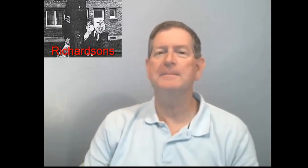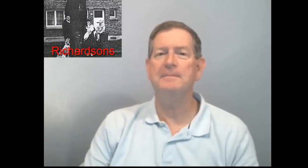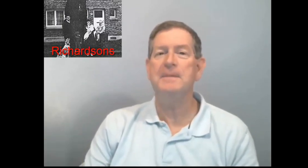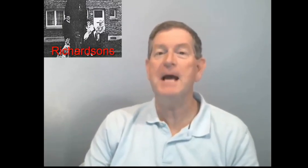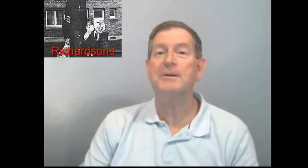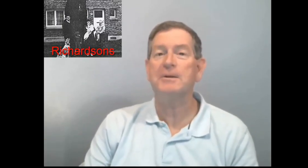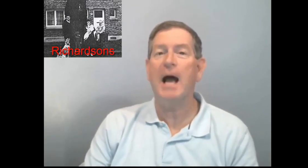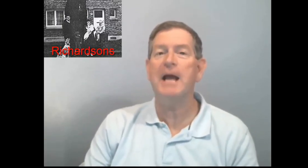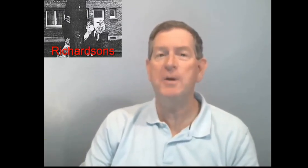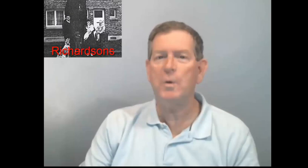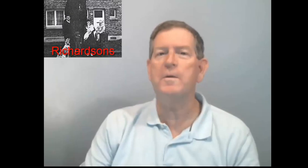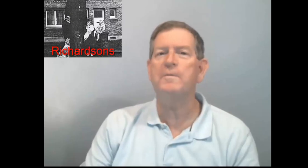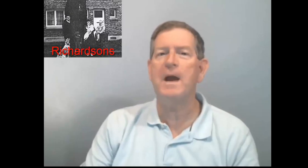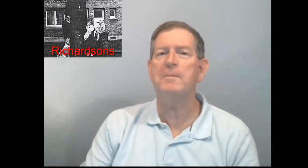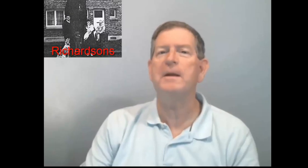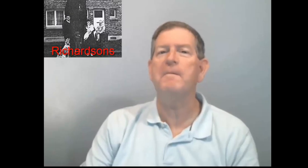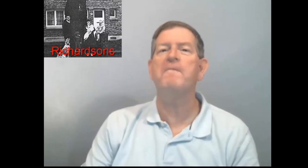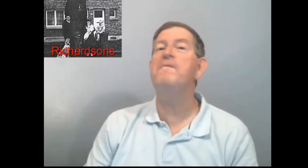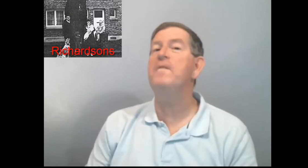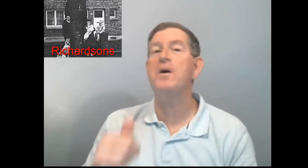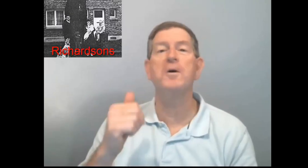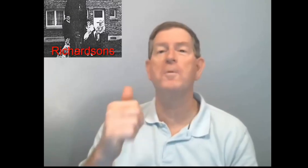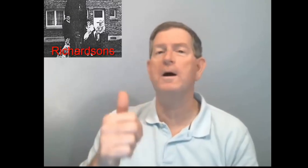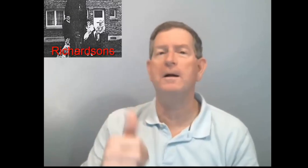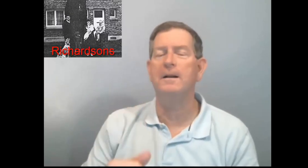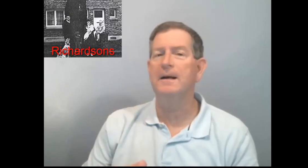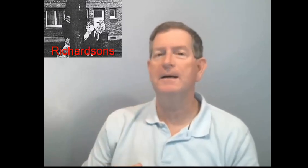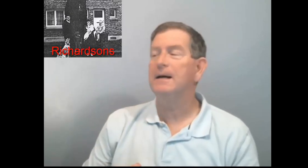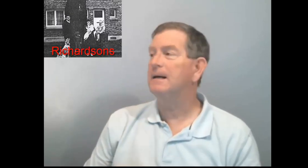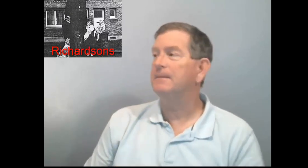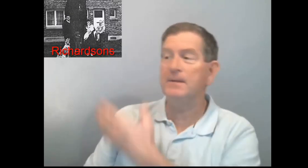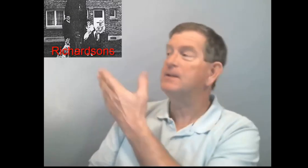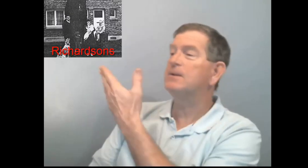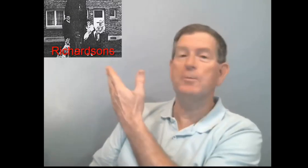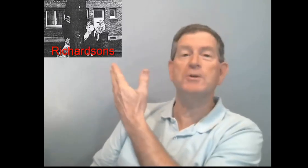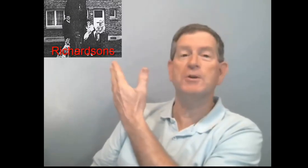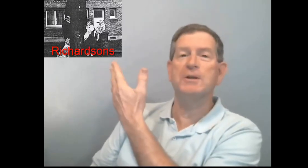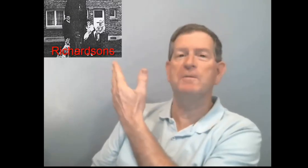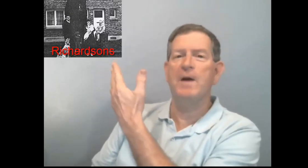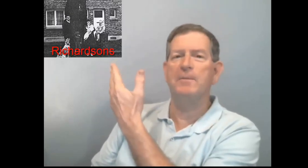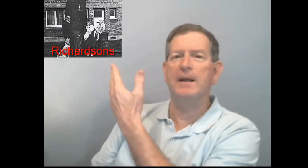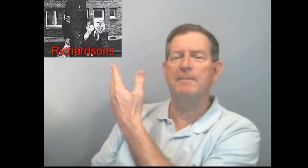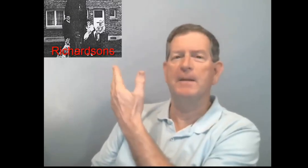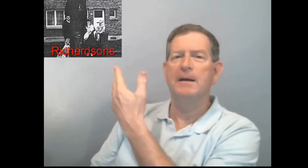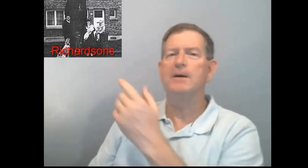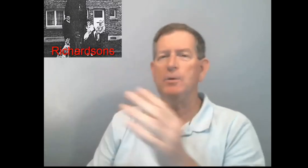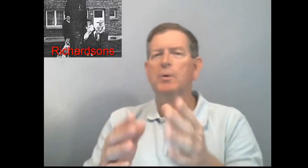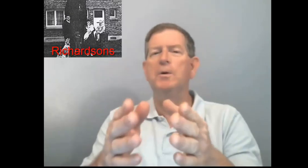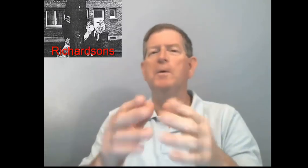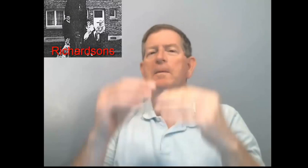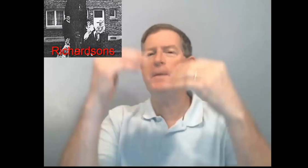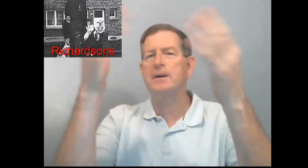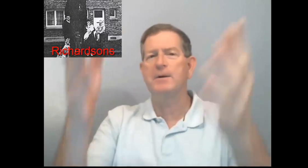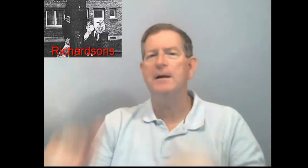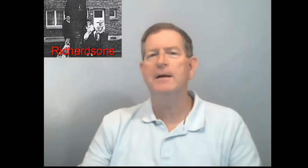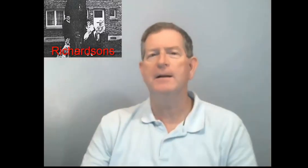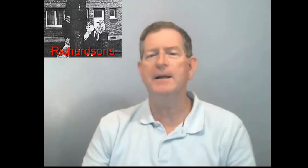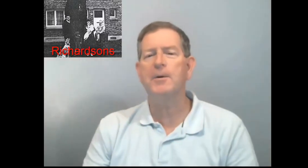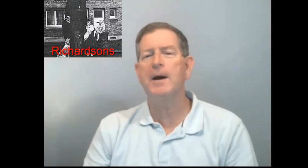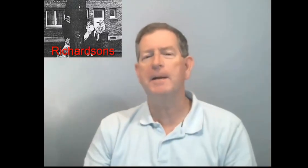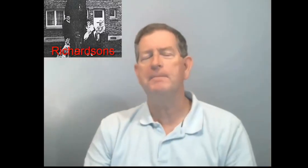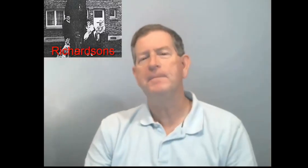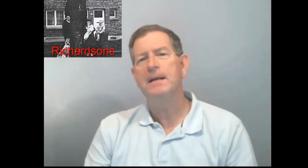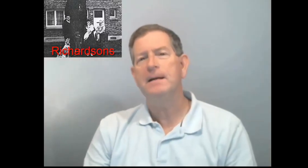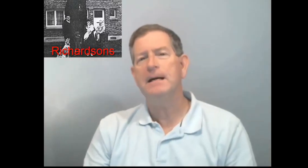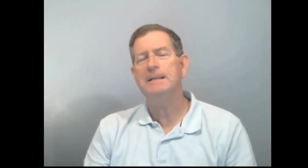Uh, yes, I know the family very well. This is the Richardson family. You'll know them better